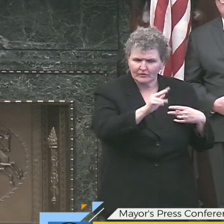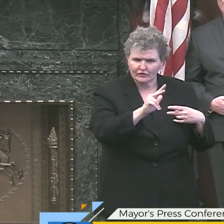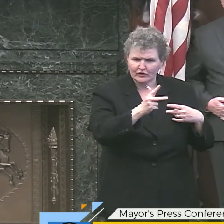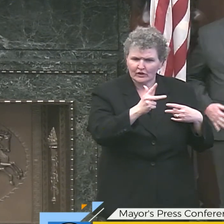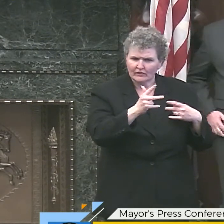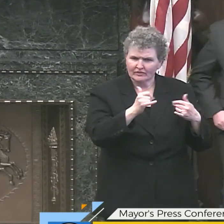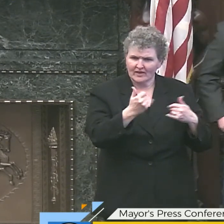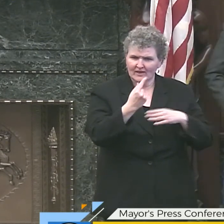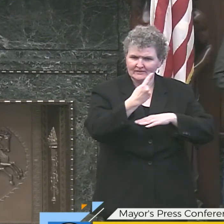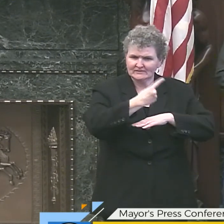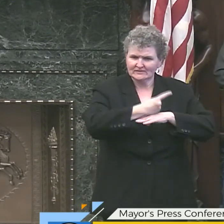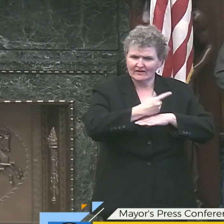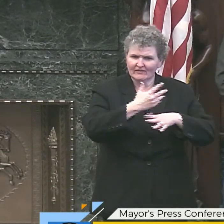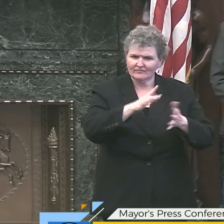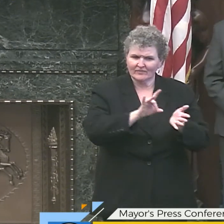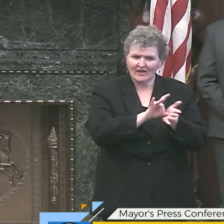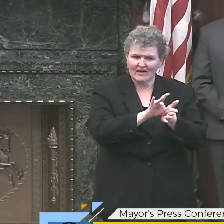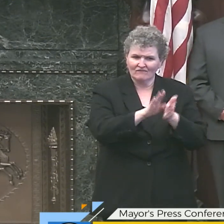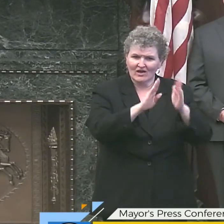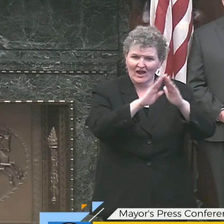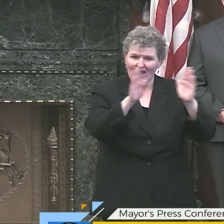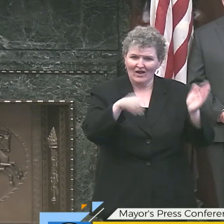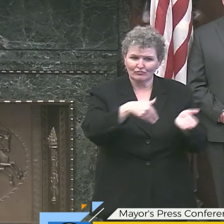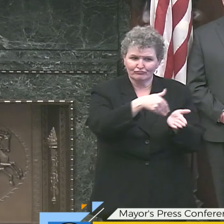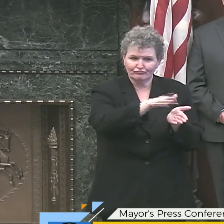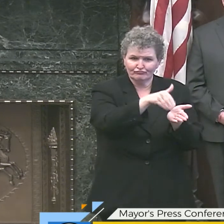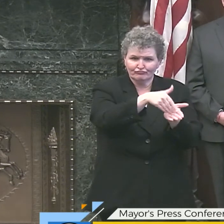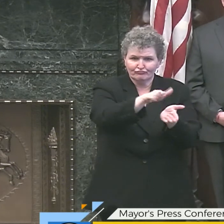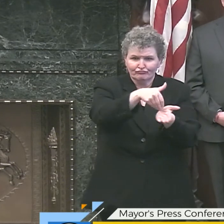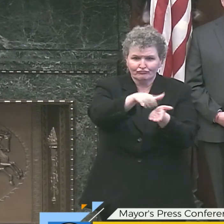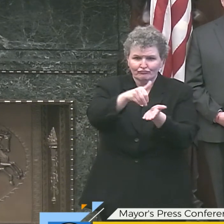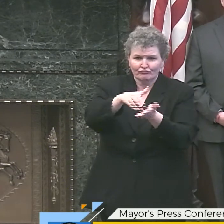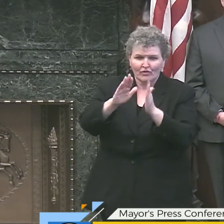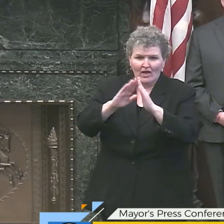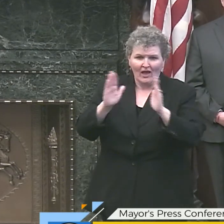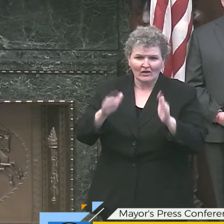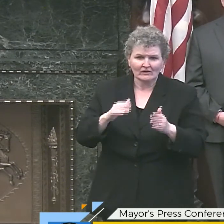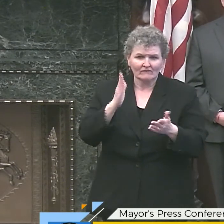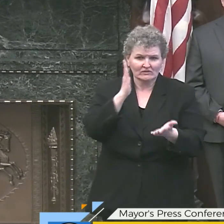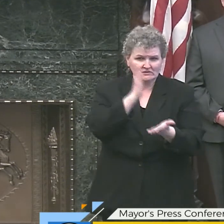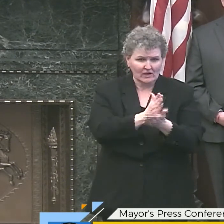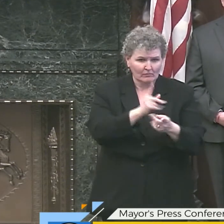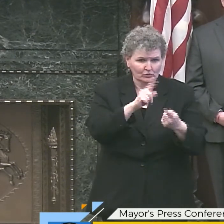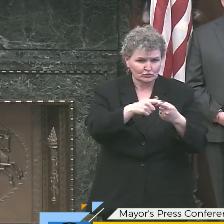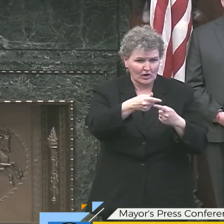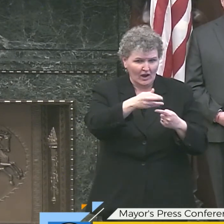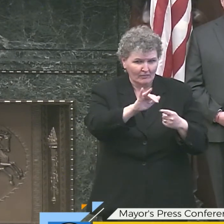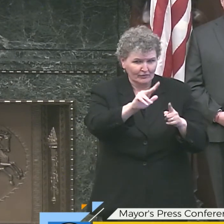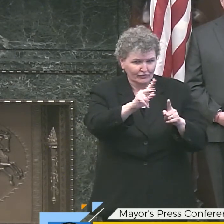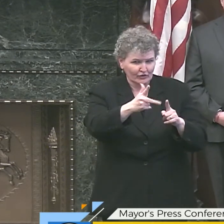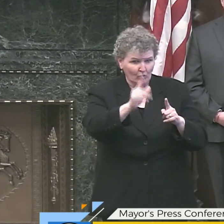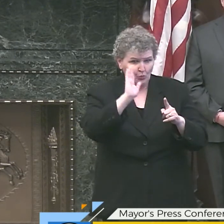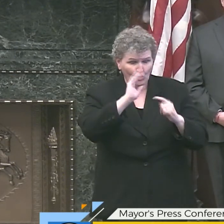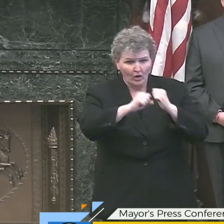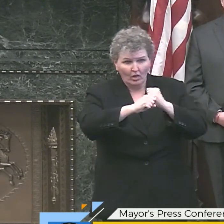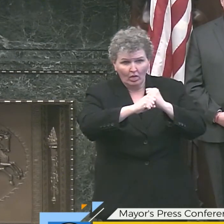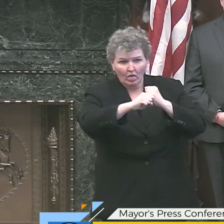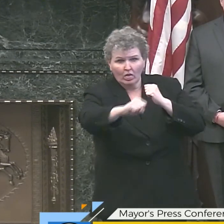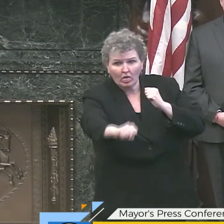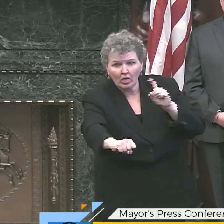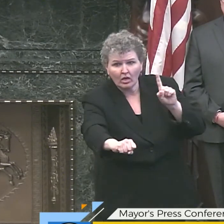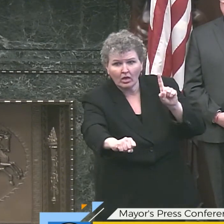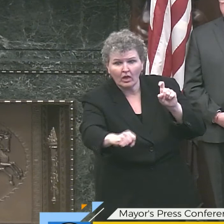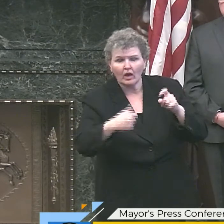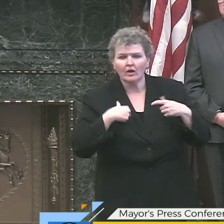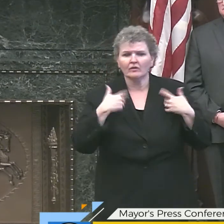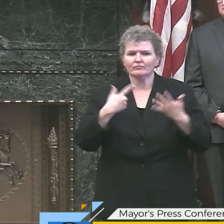for evictions. Will that be extended? We are in conversations with the courts on what their operations will